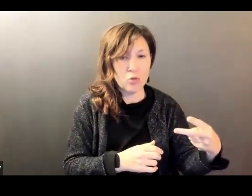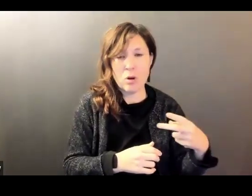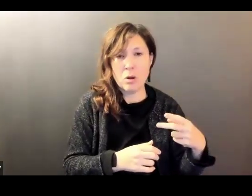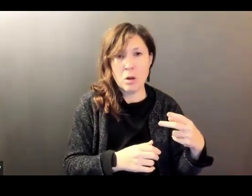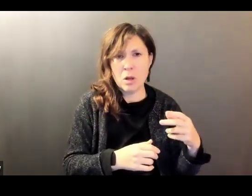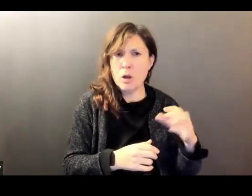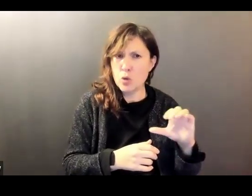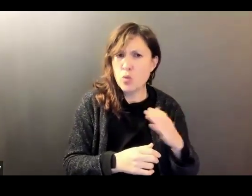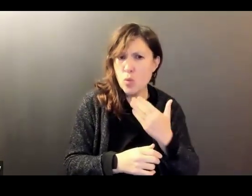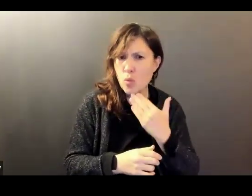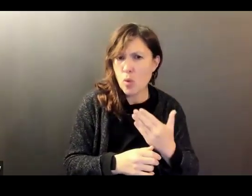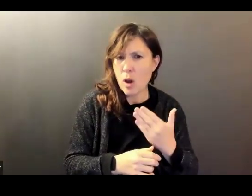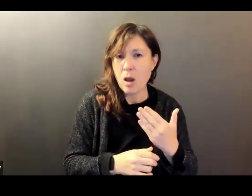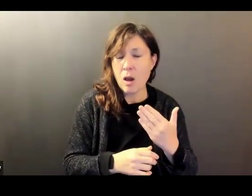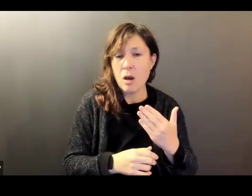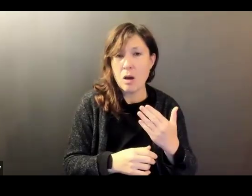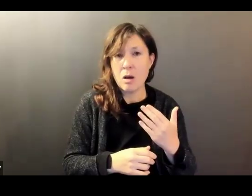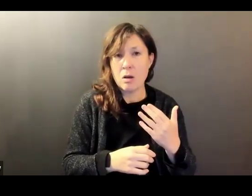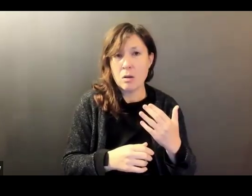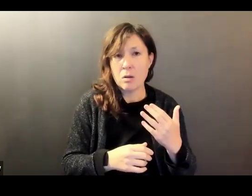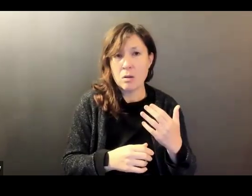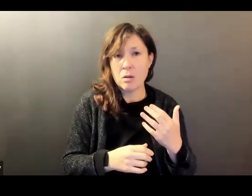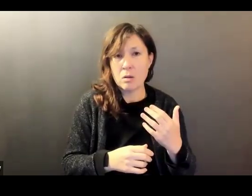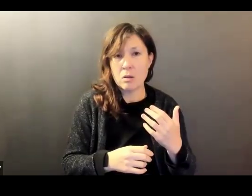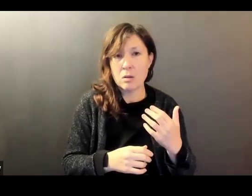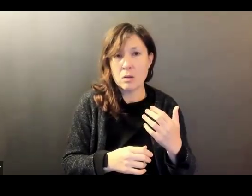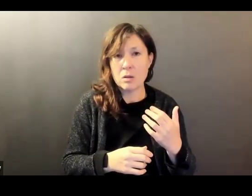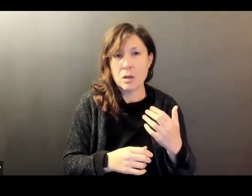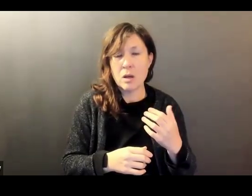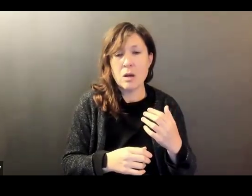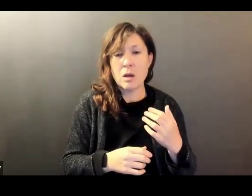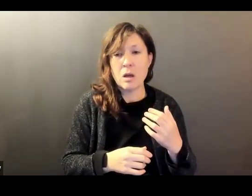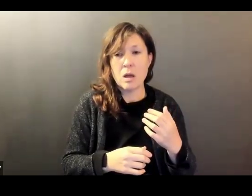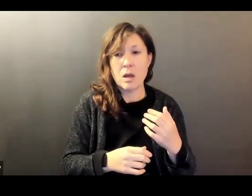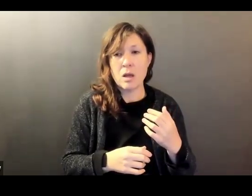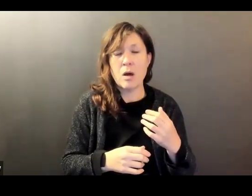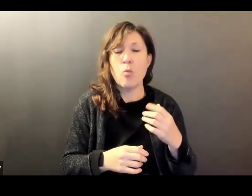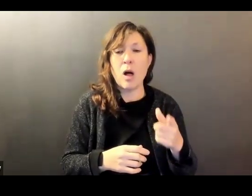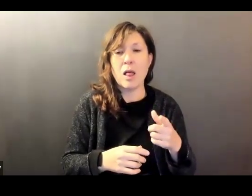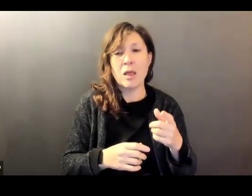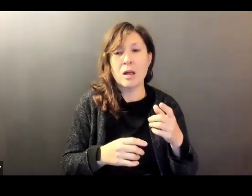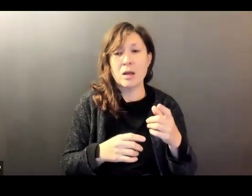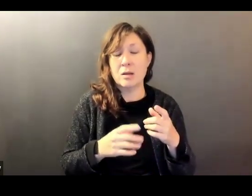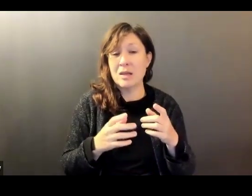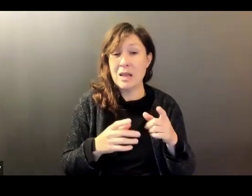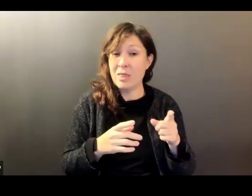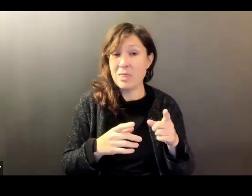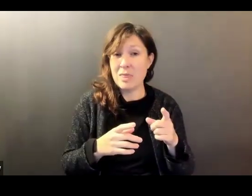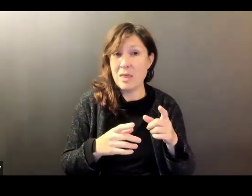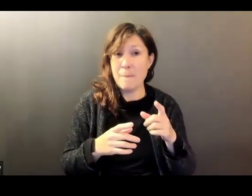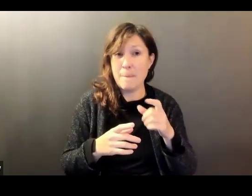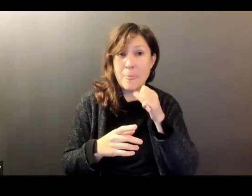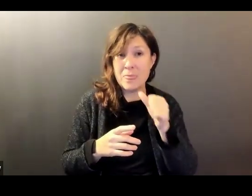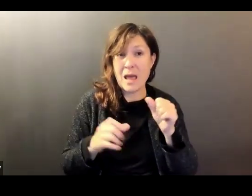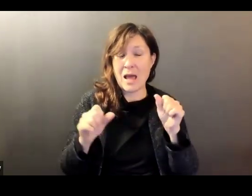do well because they have not acquired. Very early in the language. Exactly, they have not acquired enough language to really be able to perform well